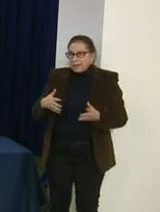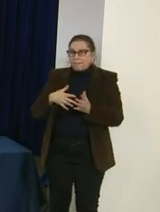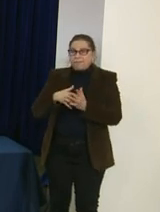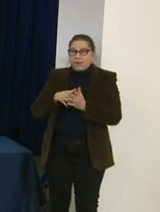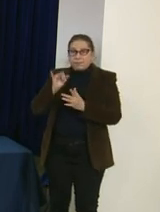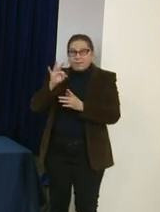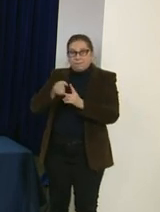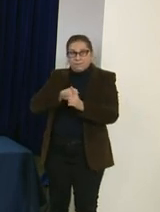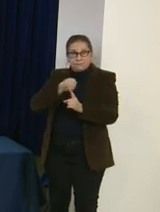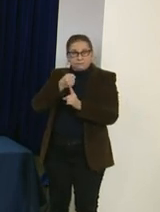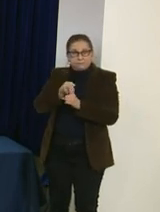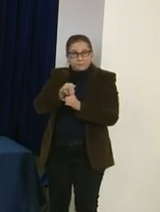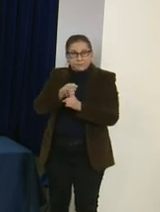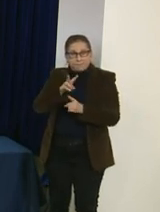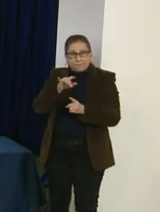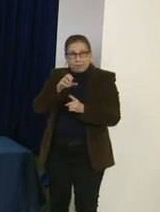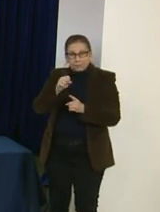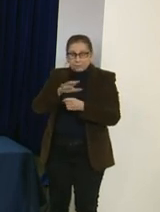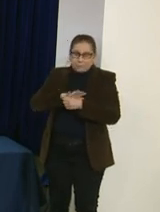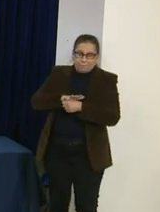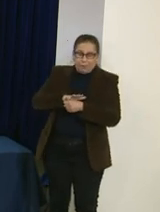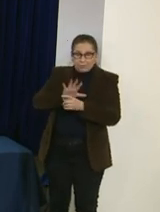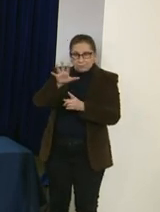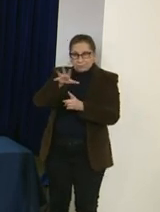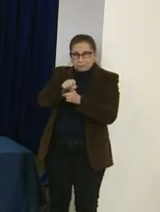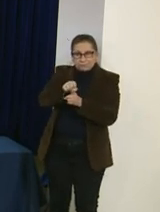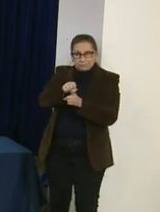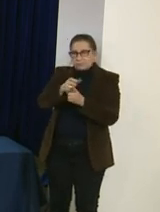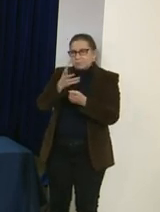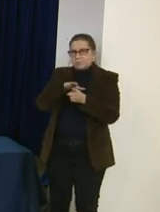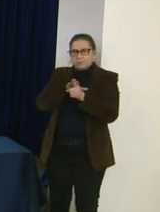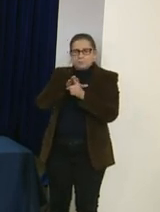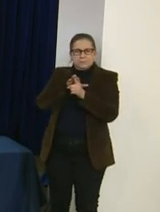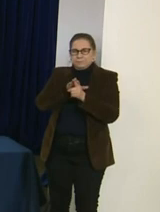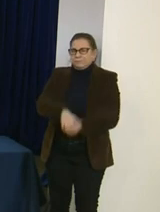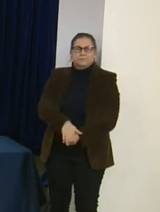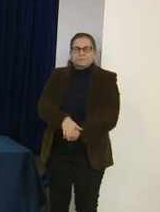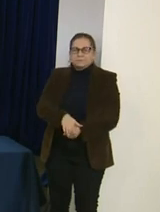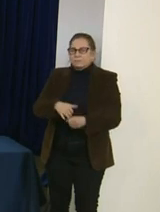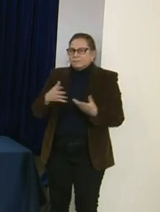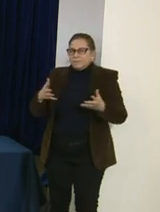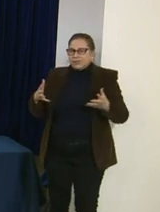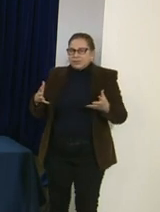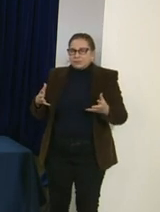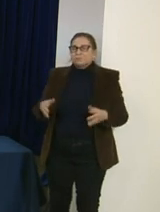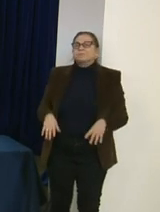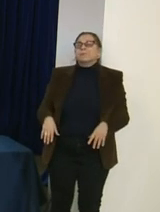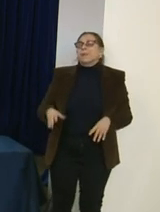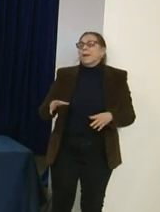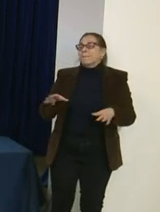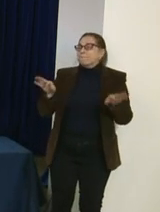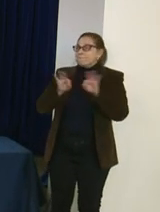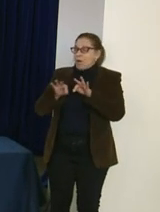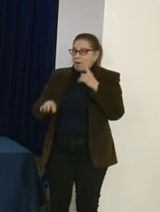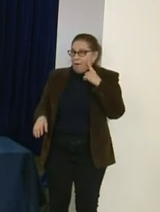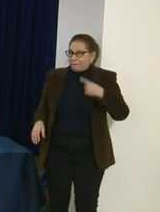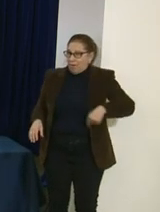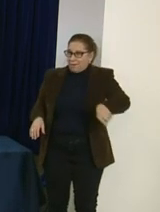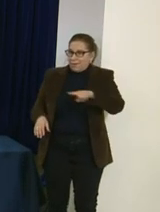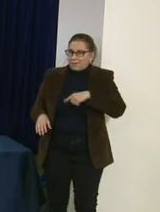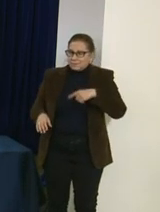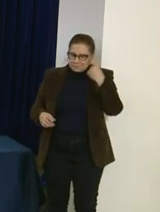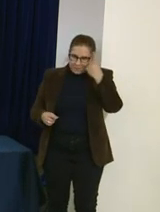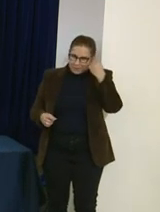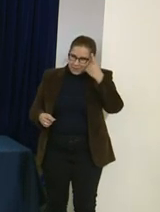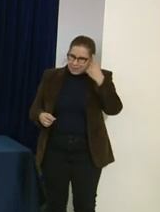novel coronavirus. And so it's particularly important for us to not only think about ourselves during this